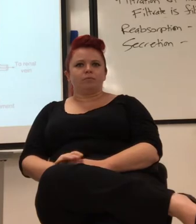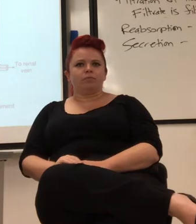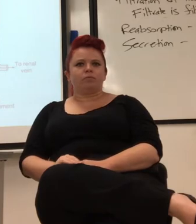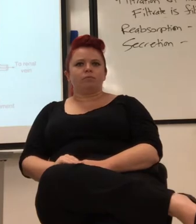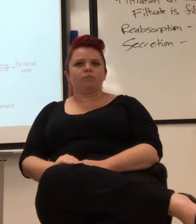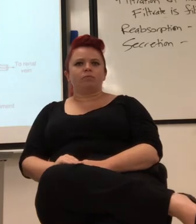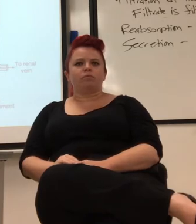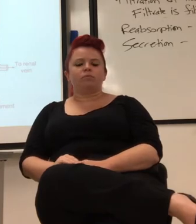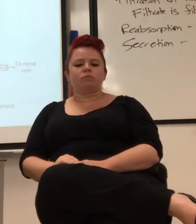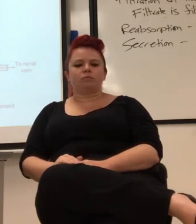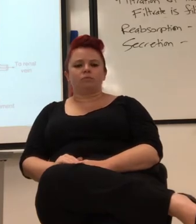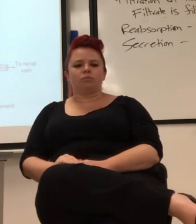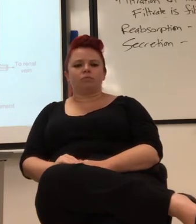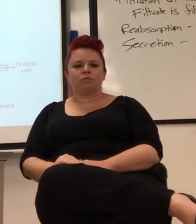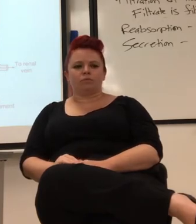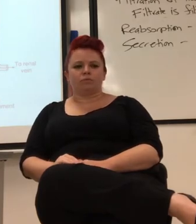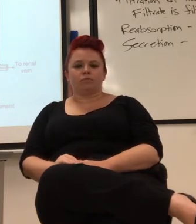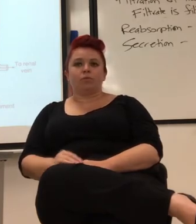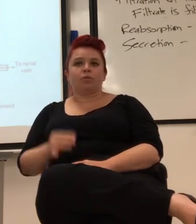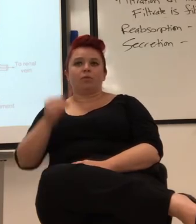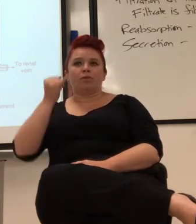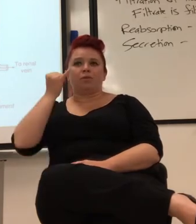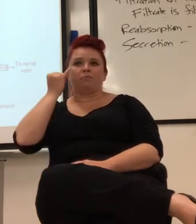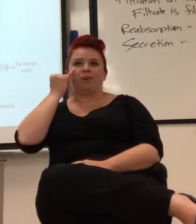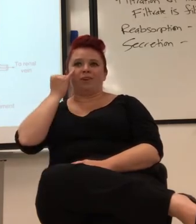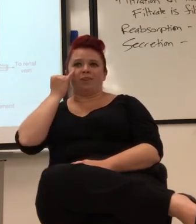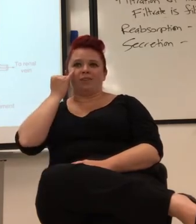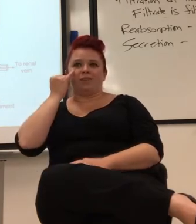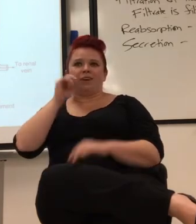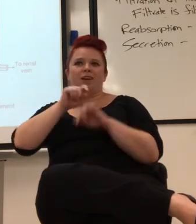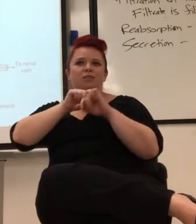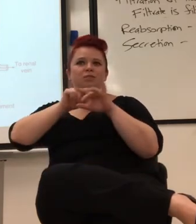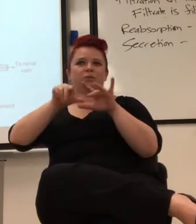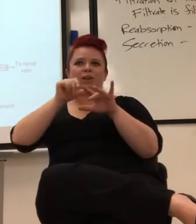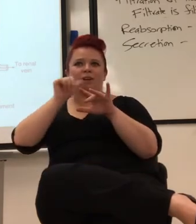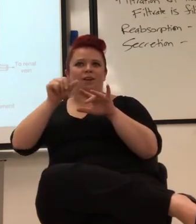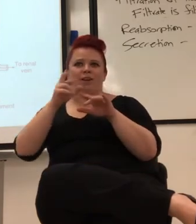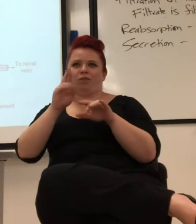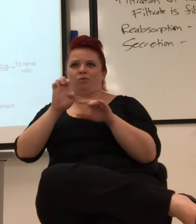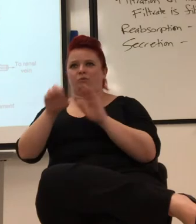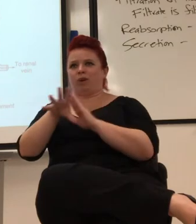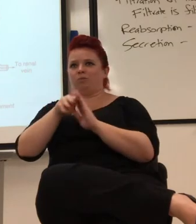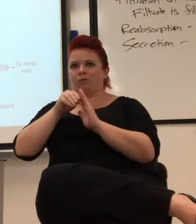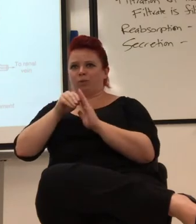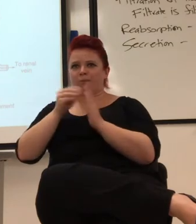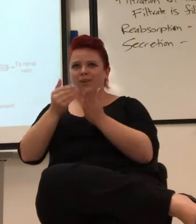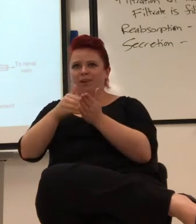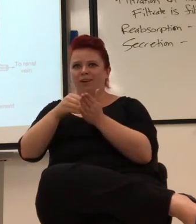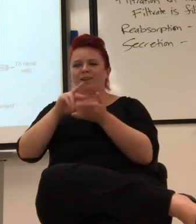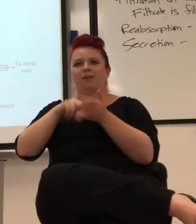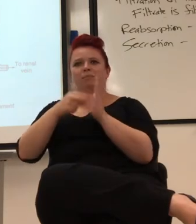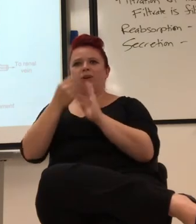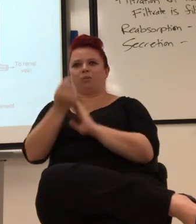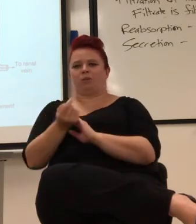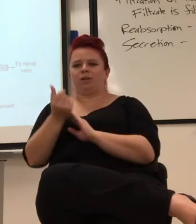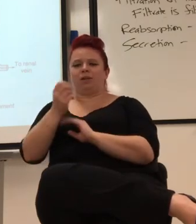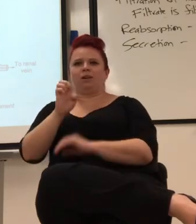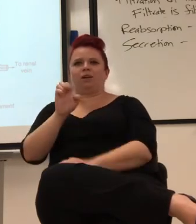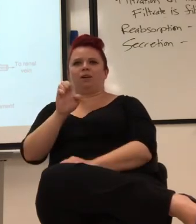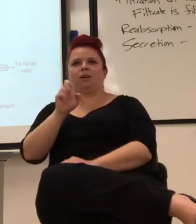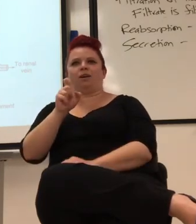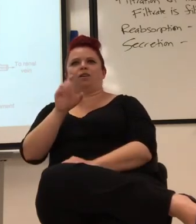And the thing is, if it's secreted and never reabsorbed along the way, it's excreted.